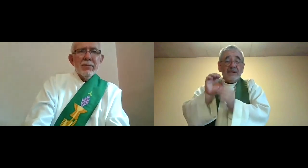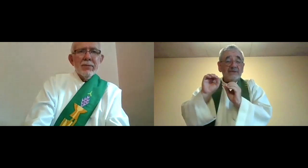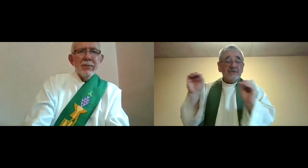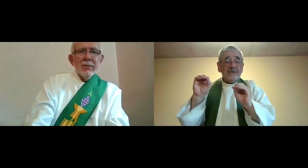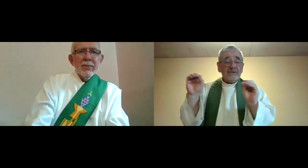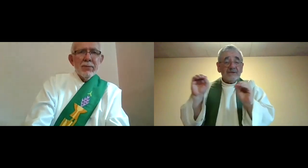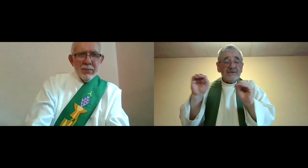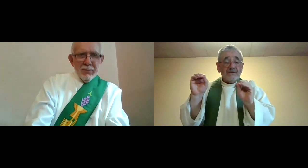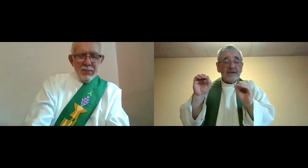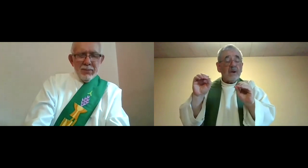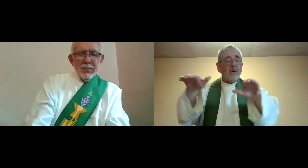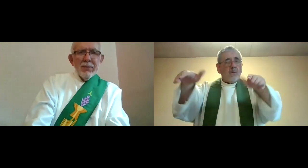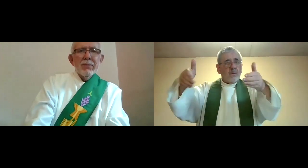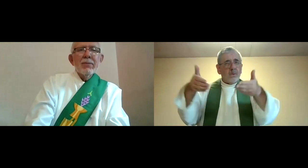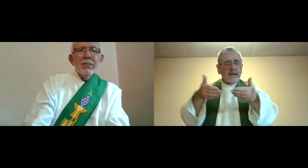excluding no one,